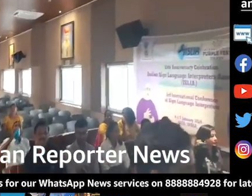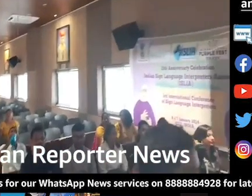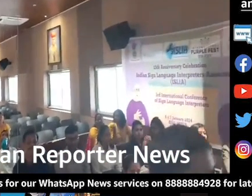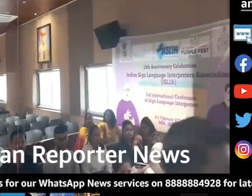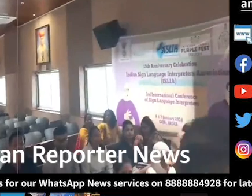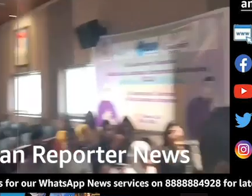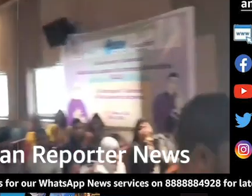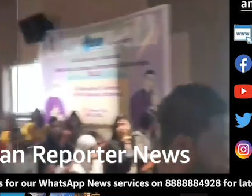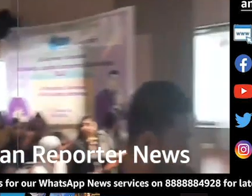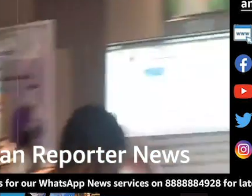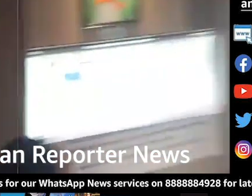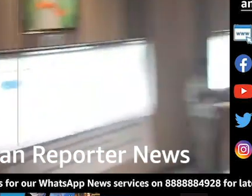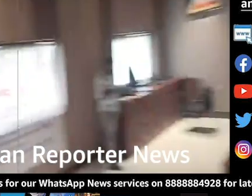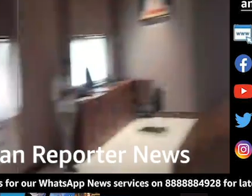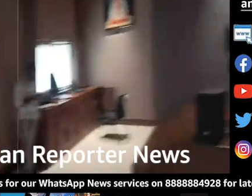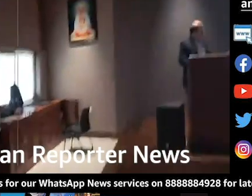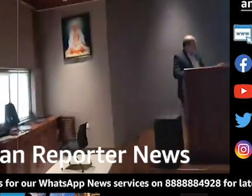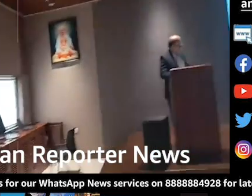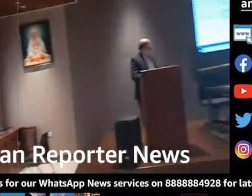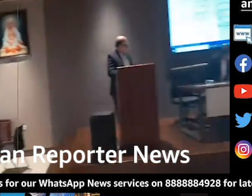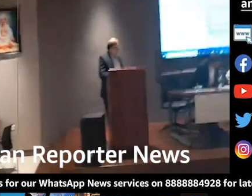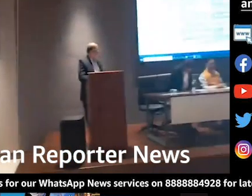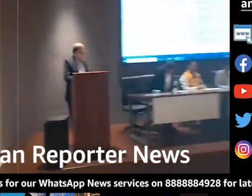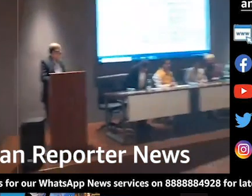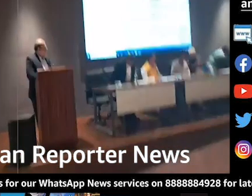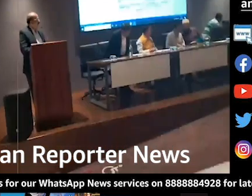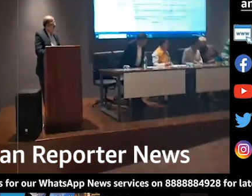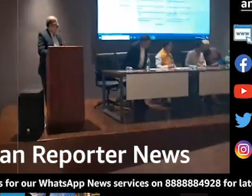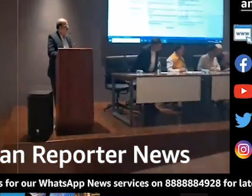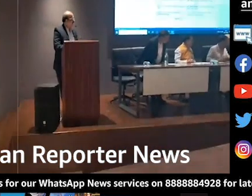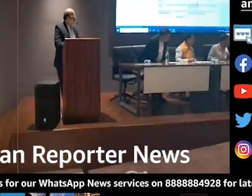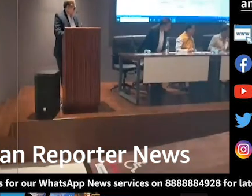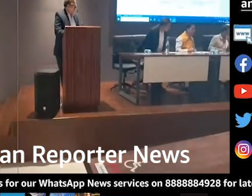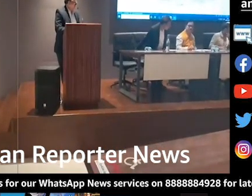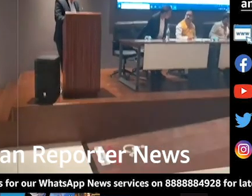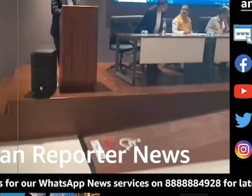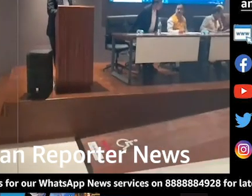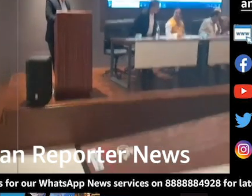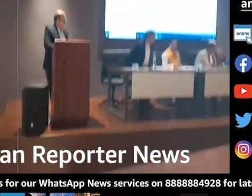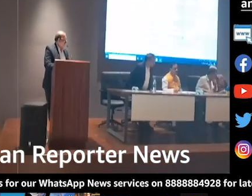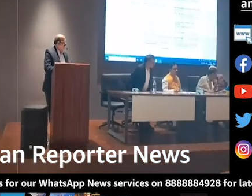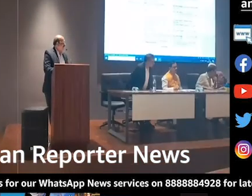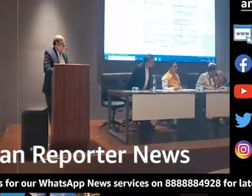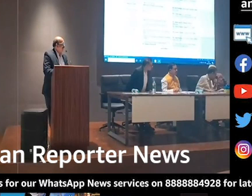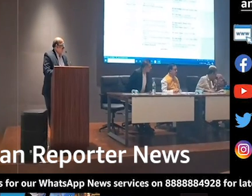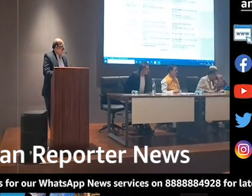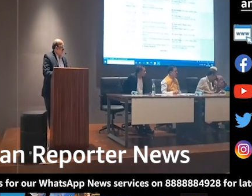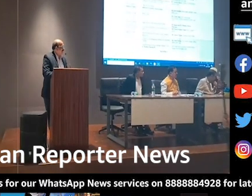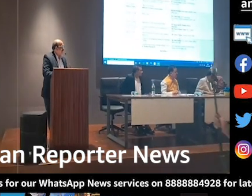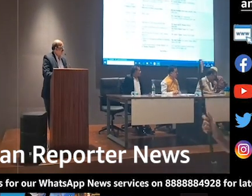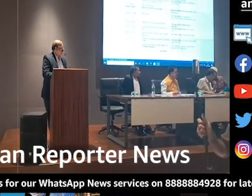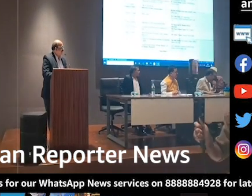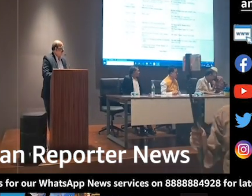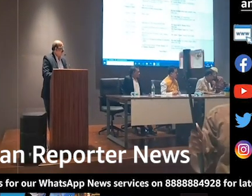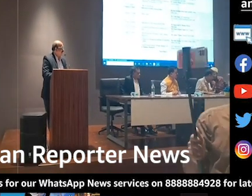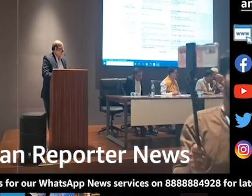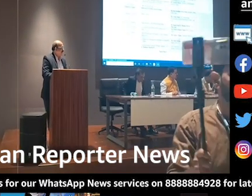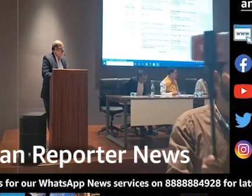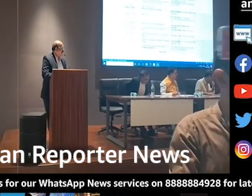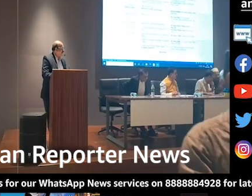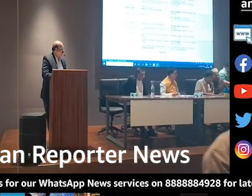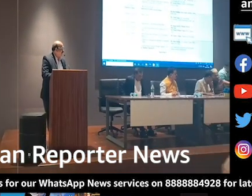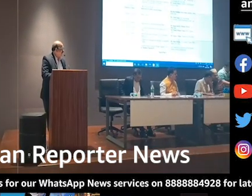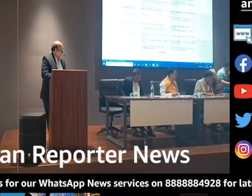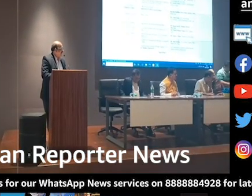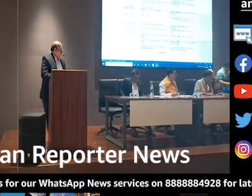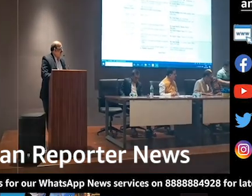the mementos given to the guests in the dais by none rather than Nidhi Naik from Society for Entertainment